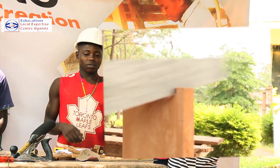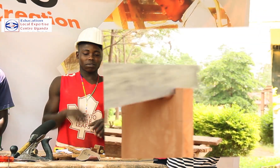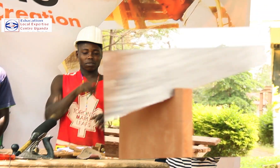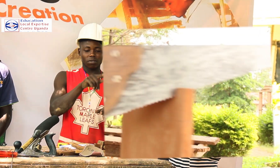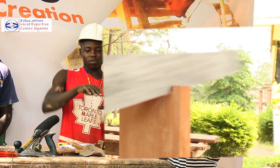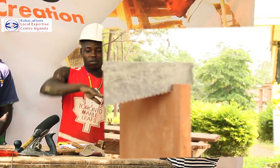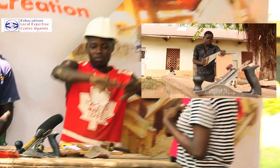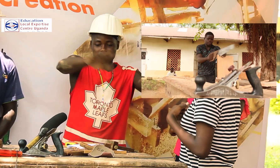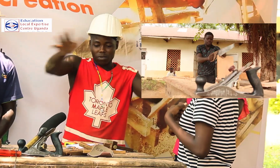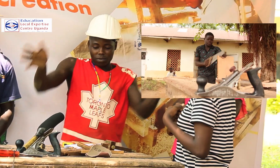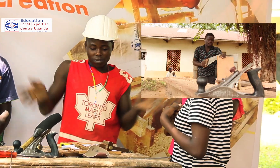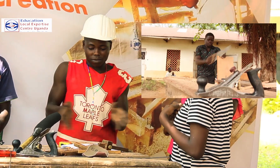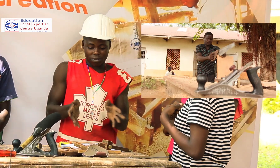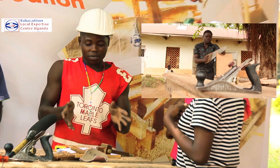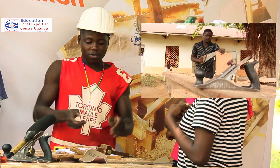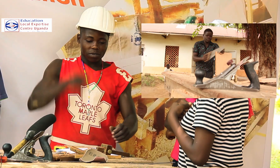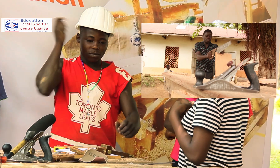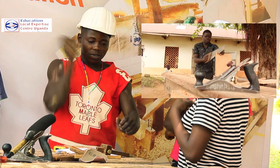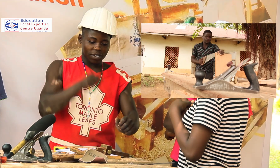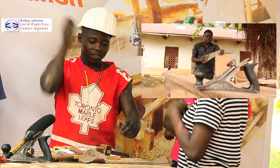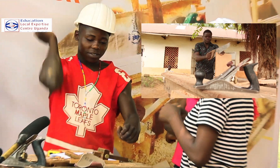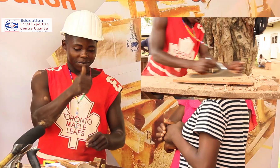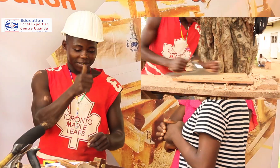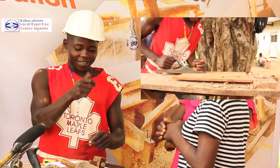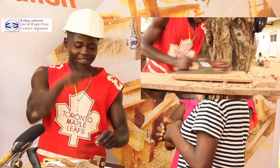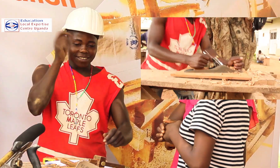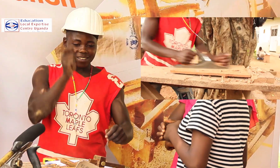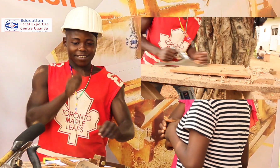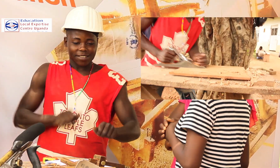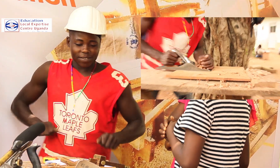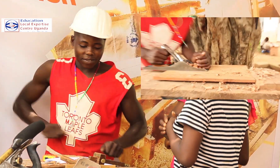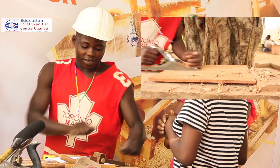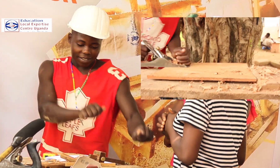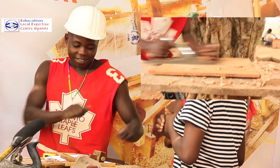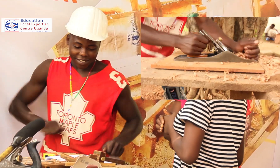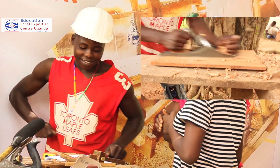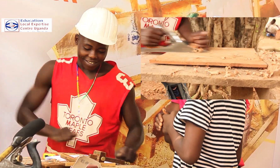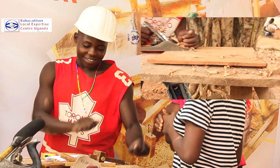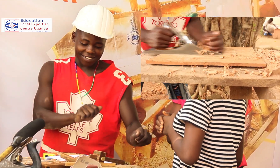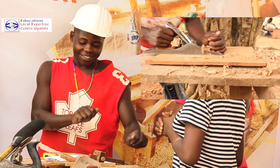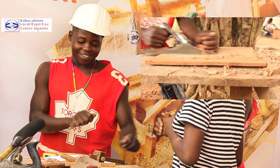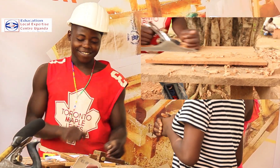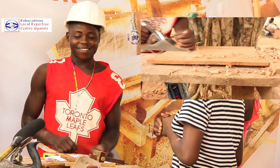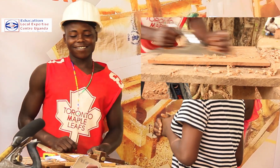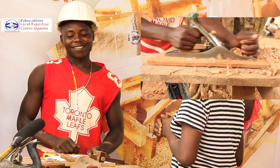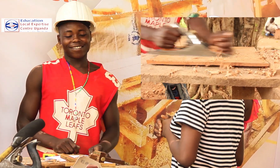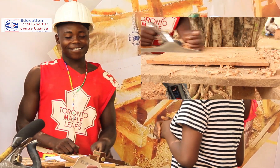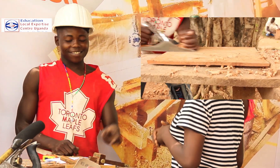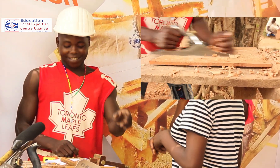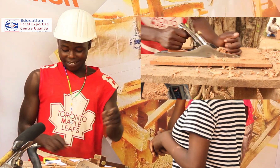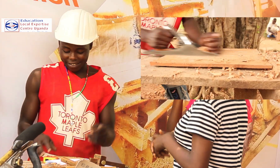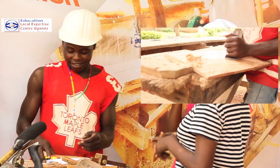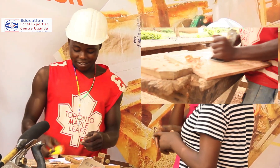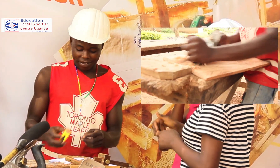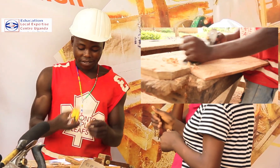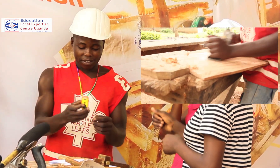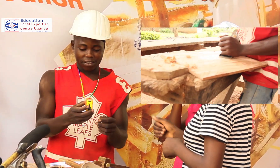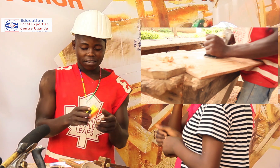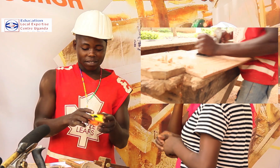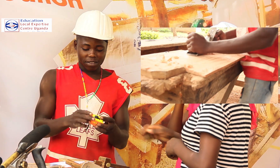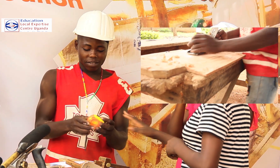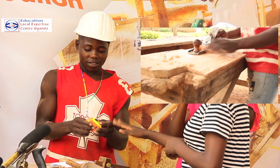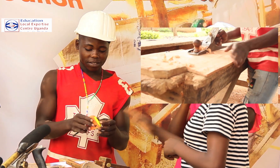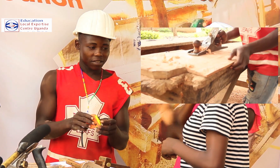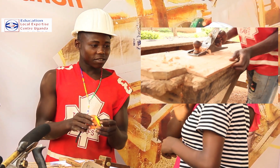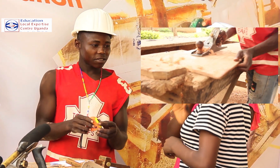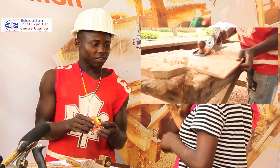to make that one, the table. They managed to make that table. After